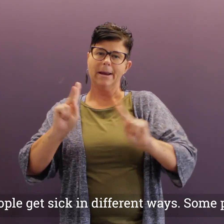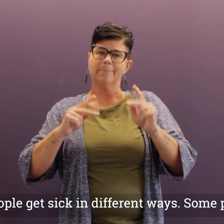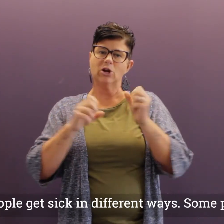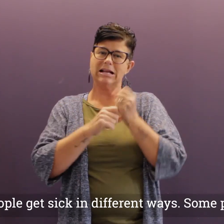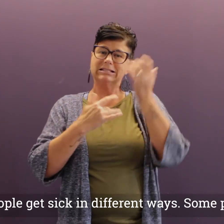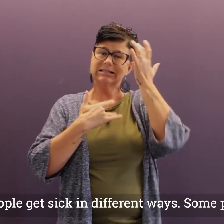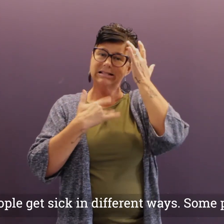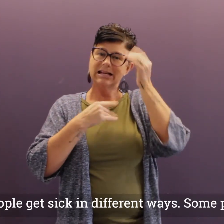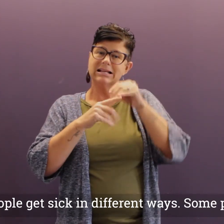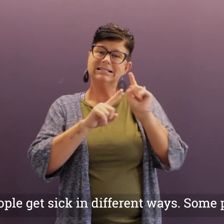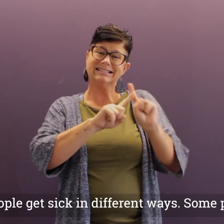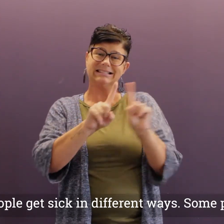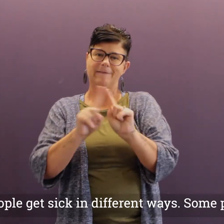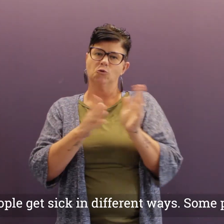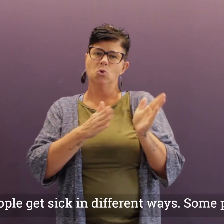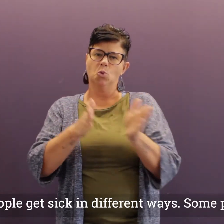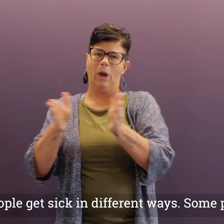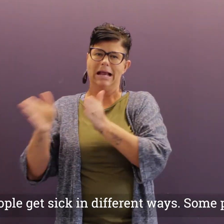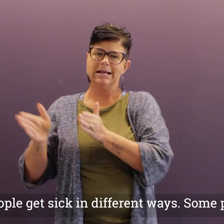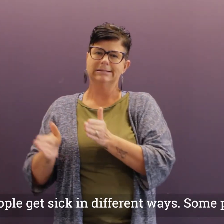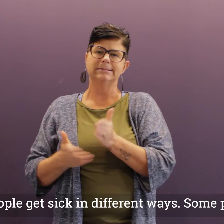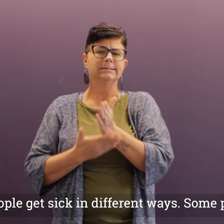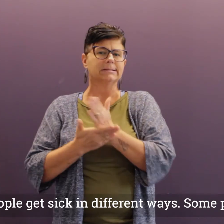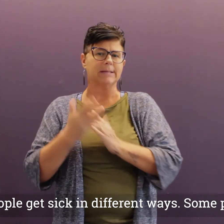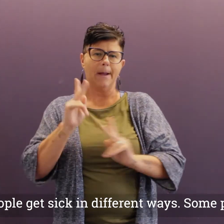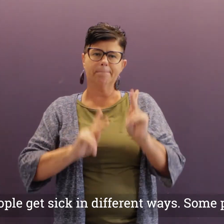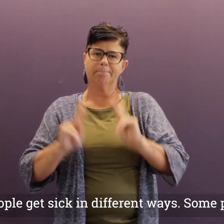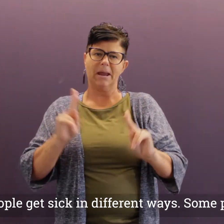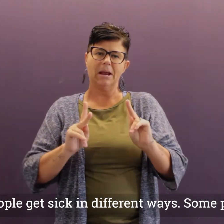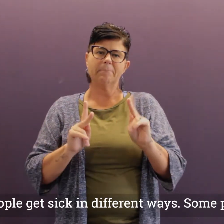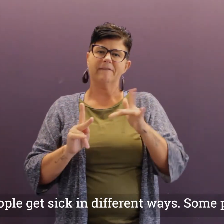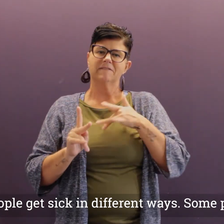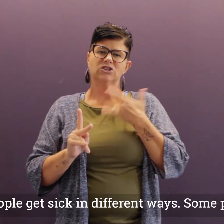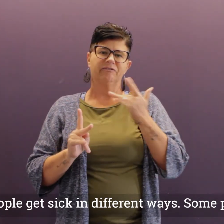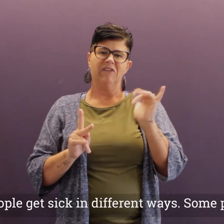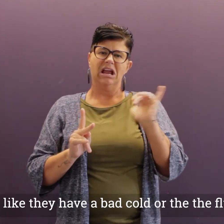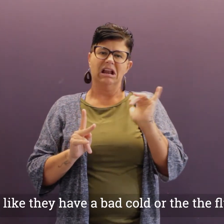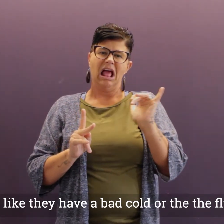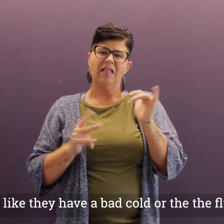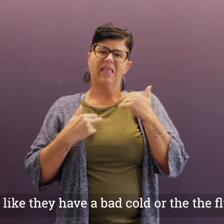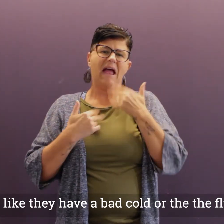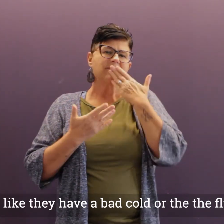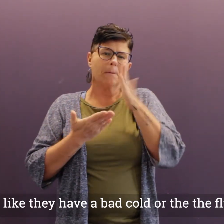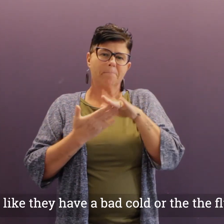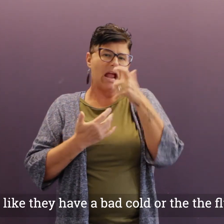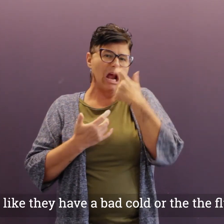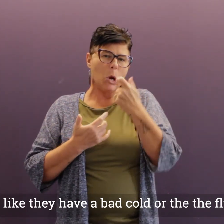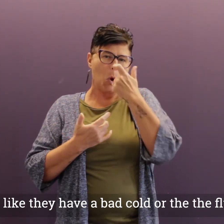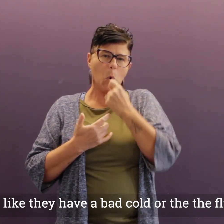Different people get sick in different ways. Some people just feel like they have a bad cold or the flu.